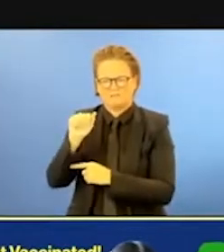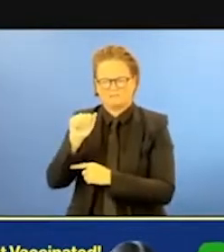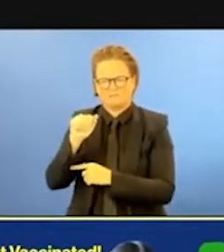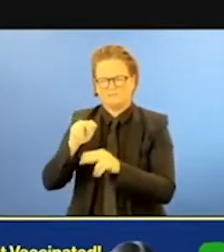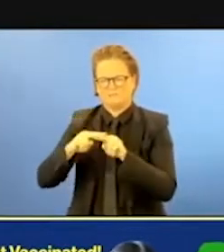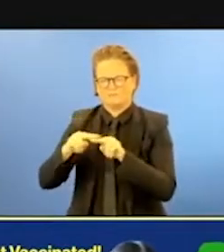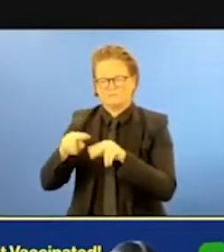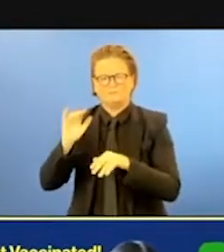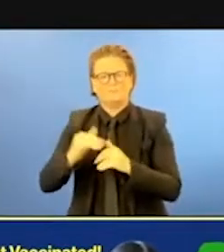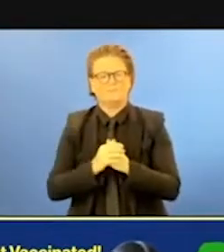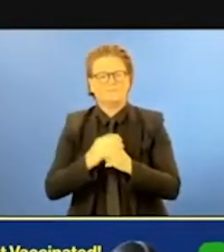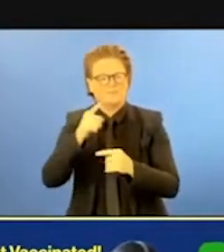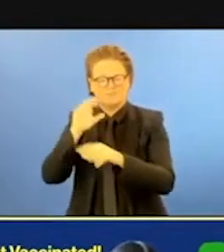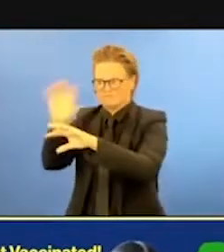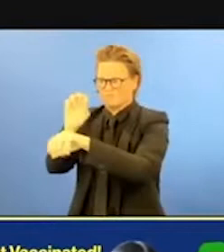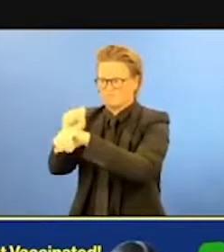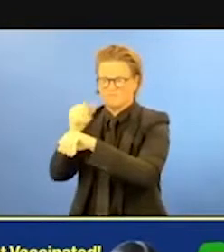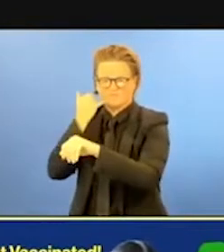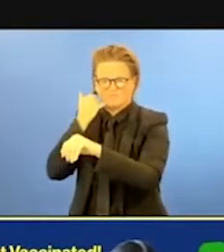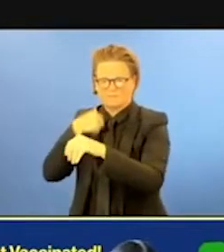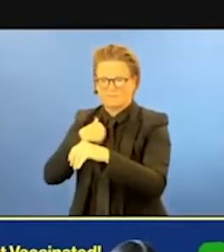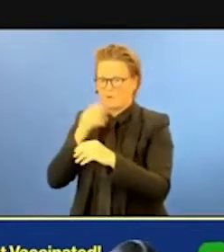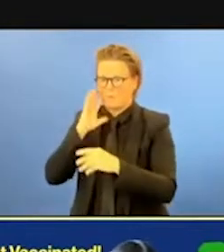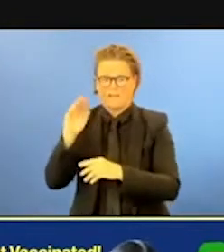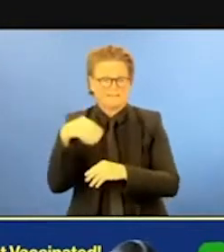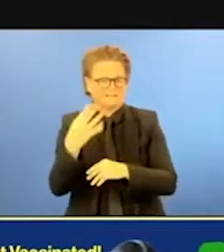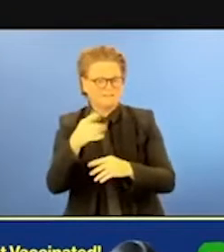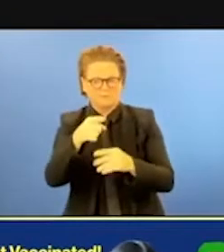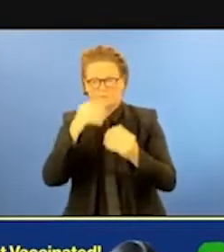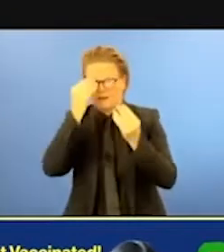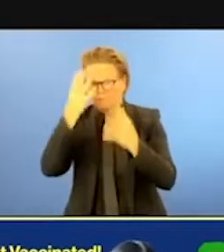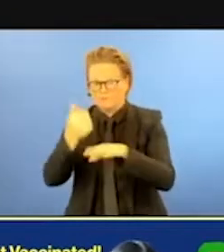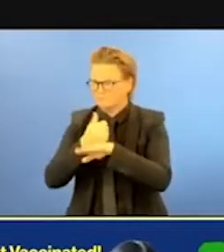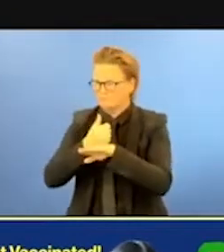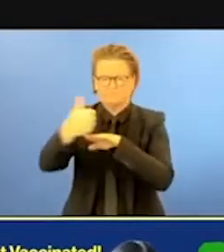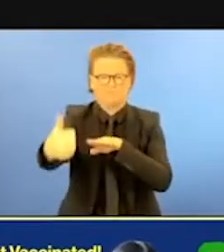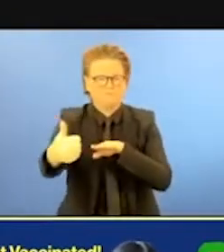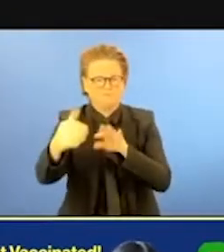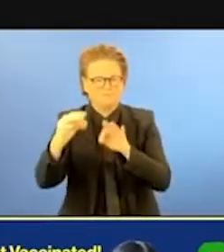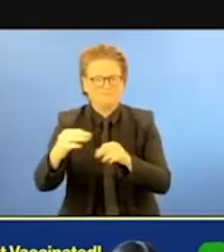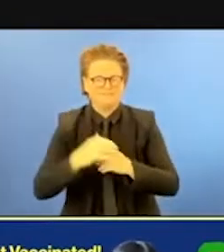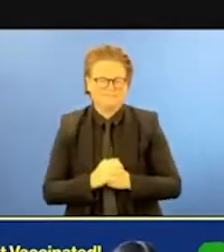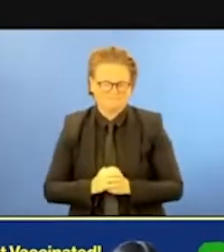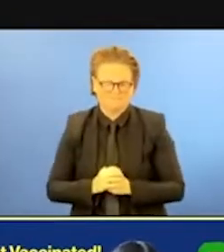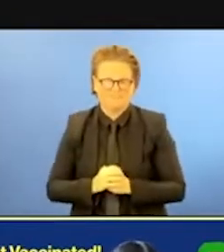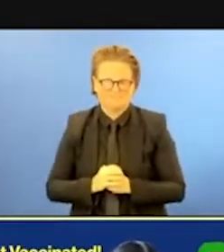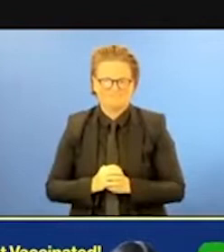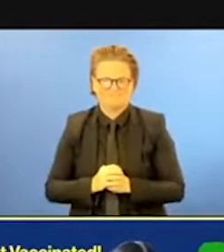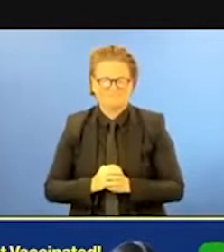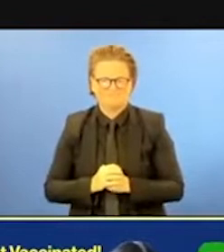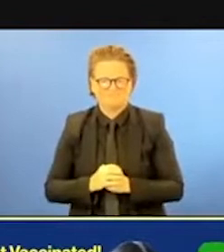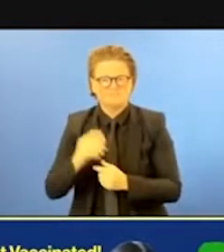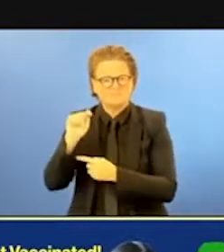Paratransit taxi riders will have $60 loaded onto their taxi debit card. The funds are valid for up to 6